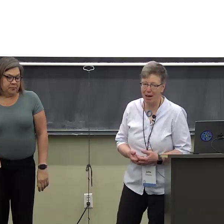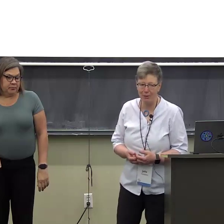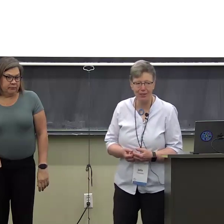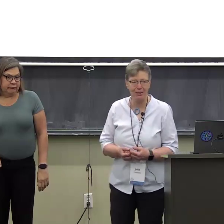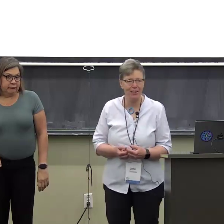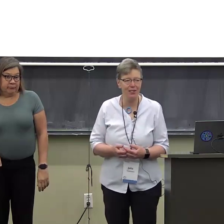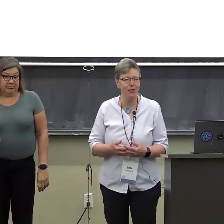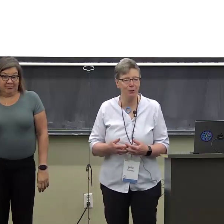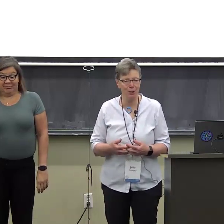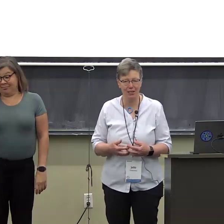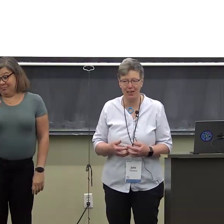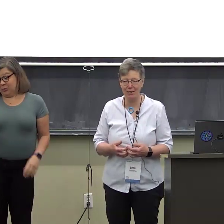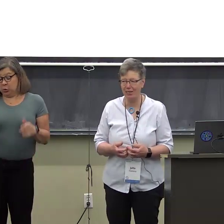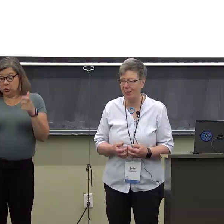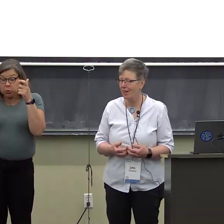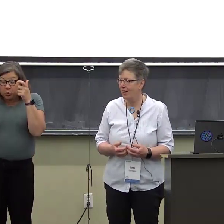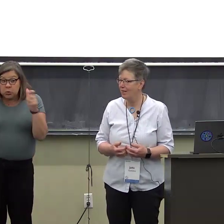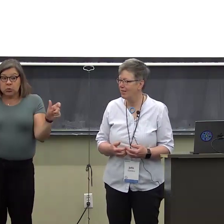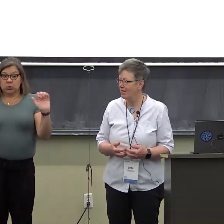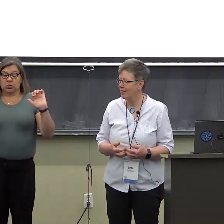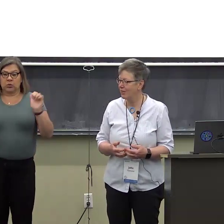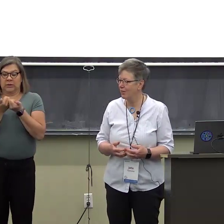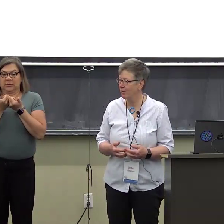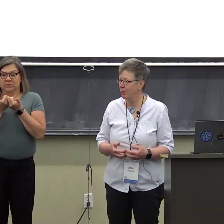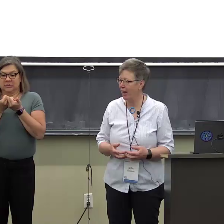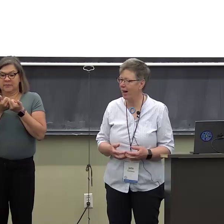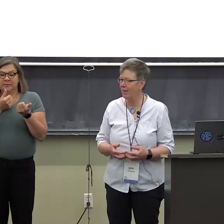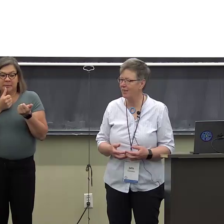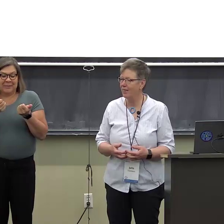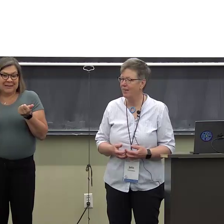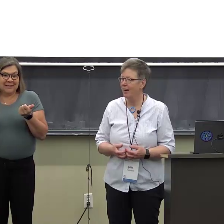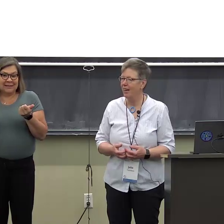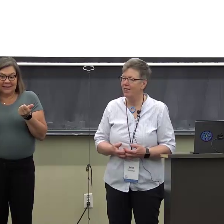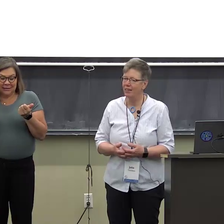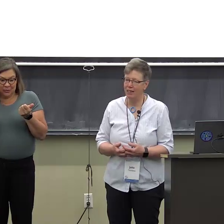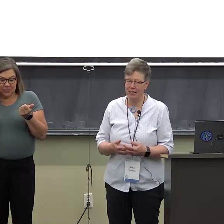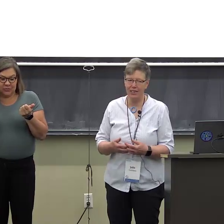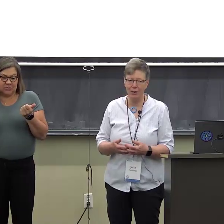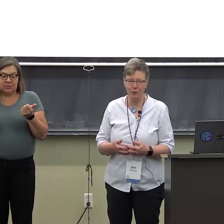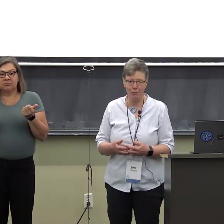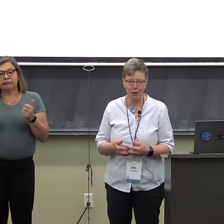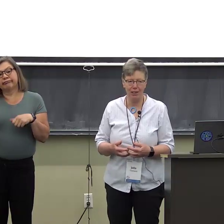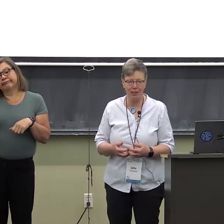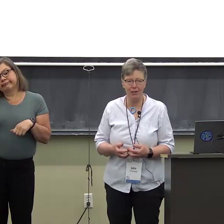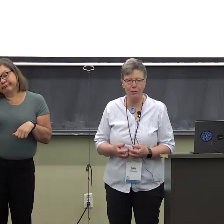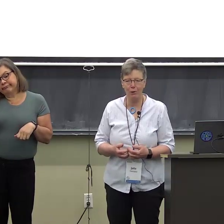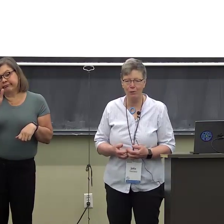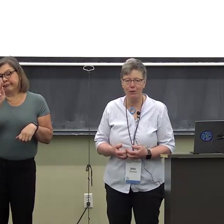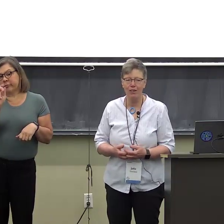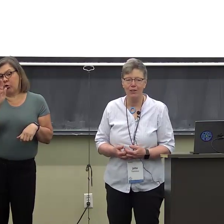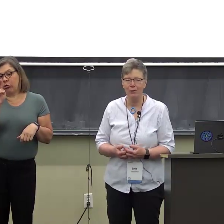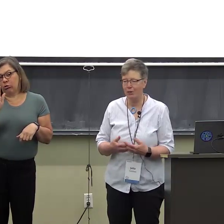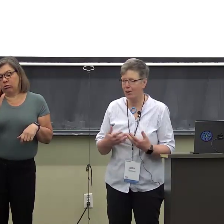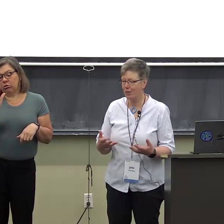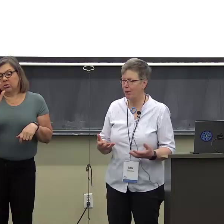is a mammoth, huge challenge. And yesterday we had a keynote by Carl